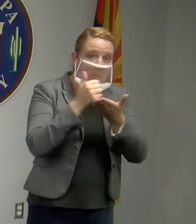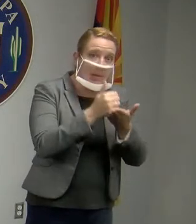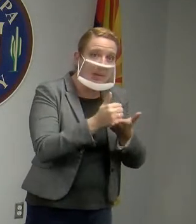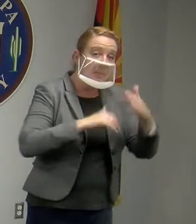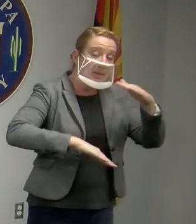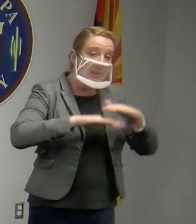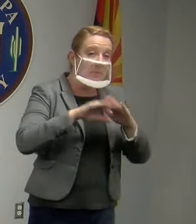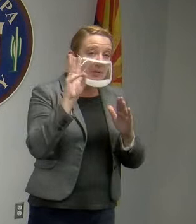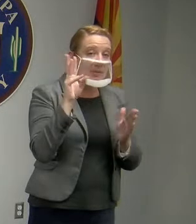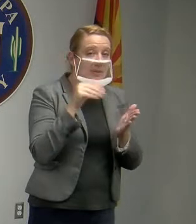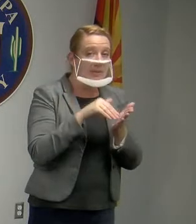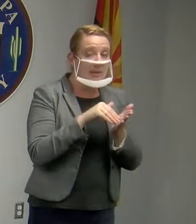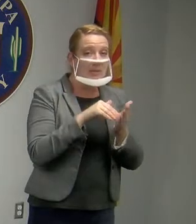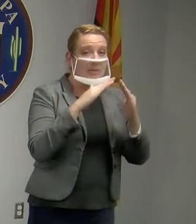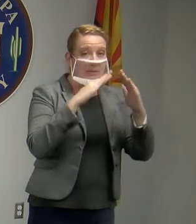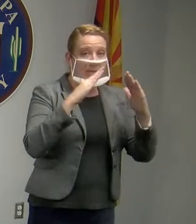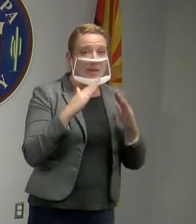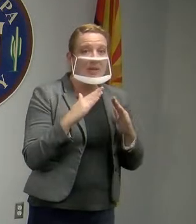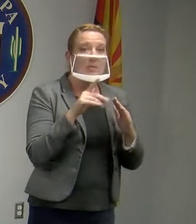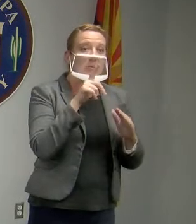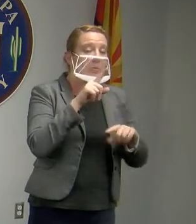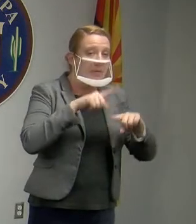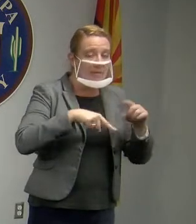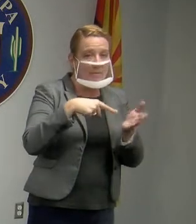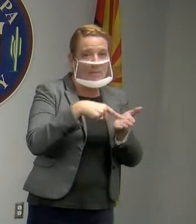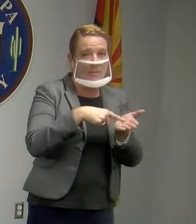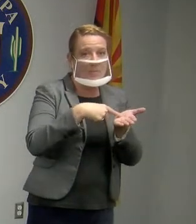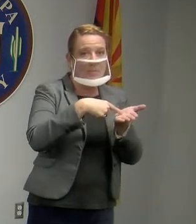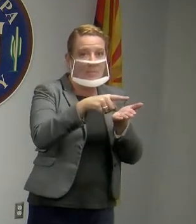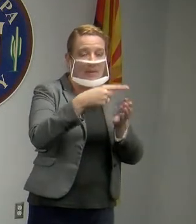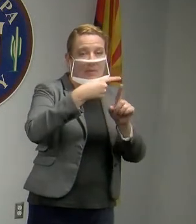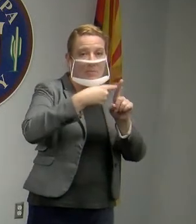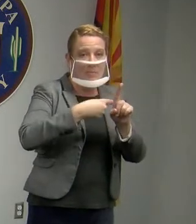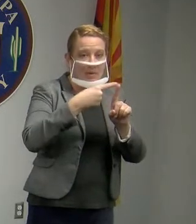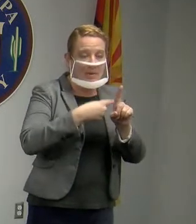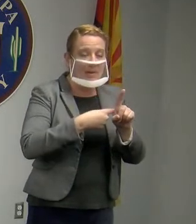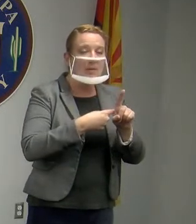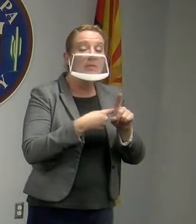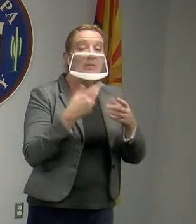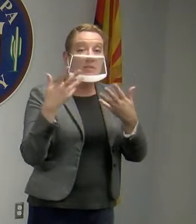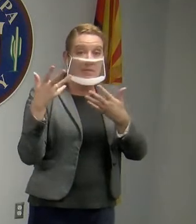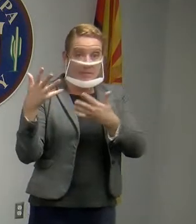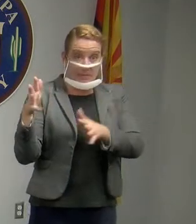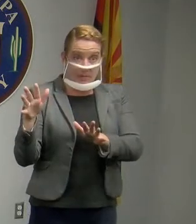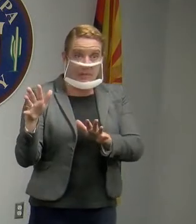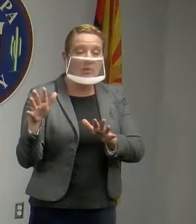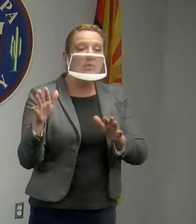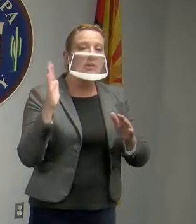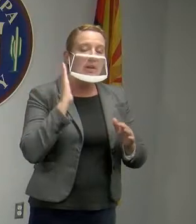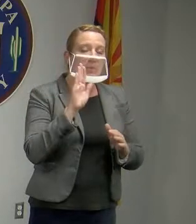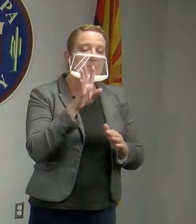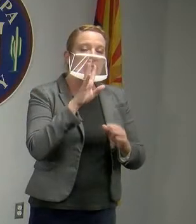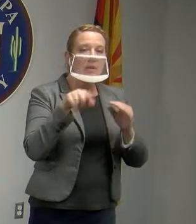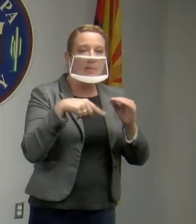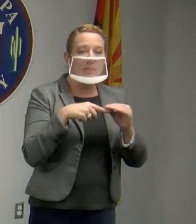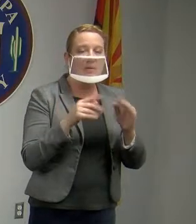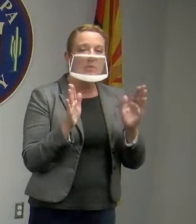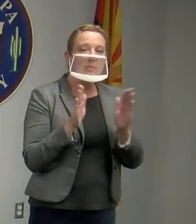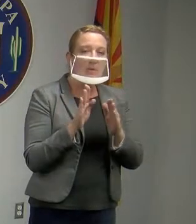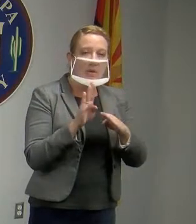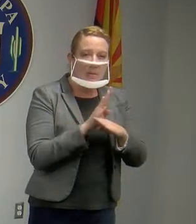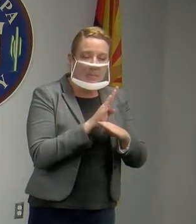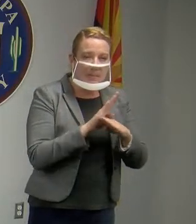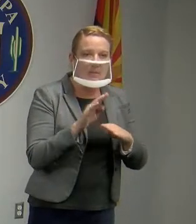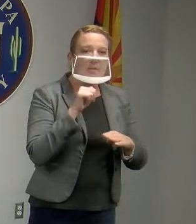County. Afterward, I'll give you a brief update on the small business and small nonprofit grant program that launched